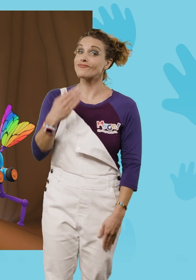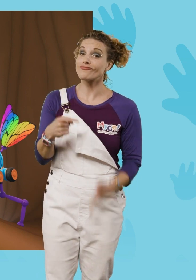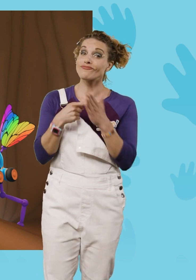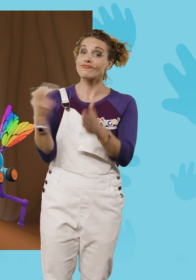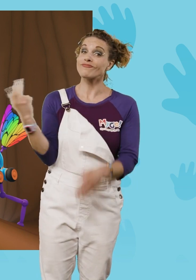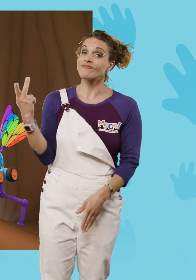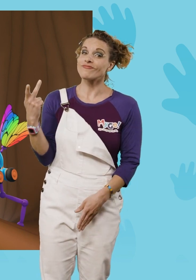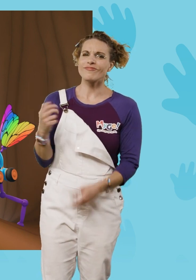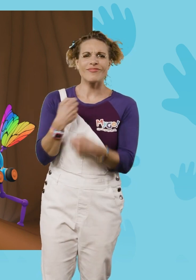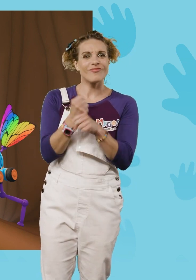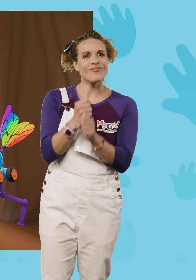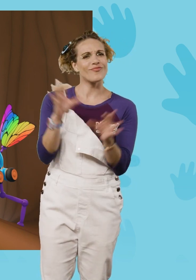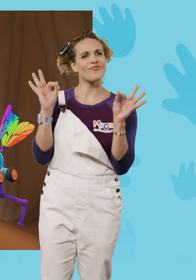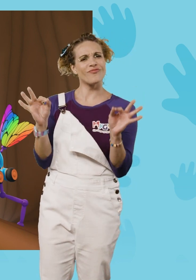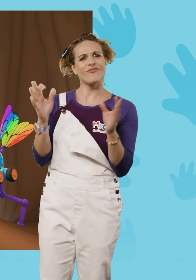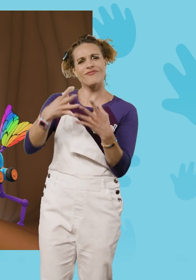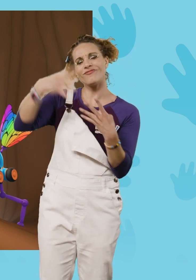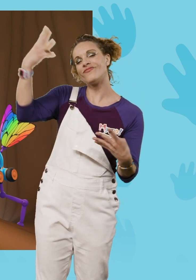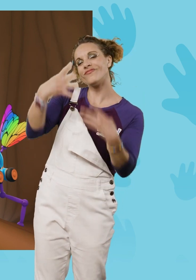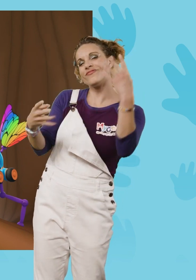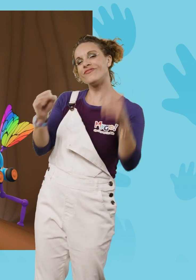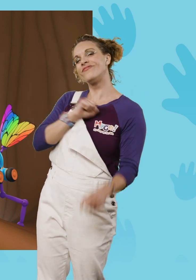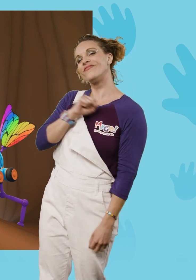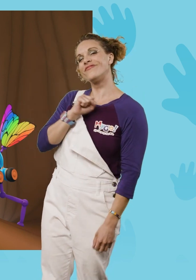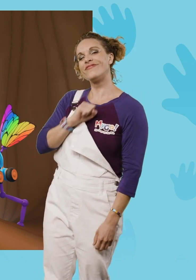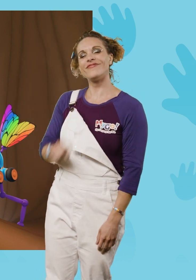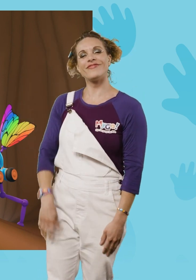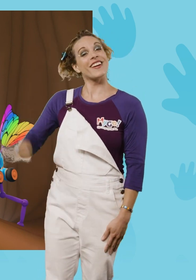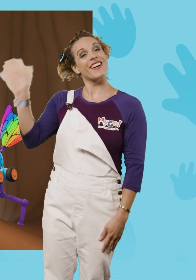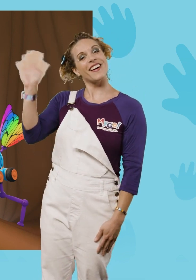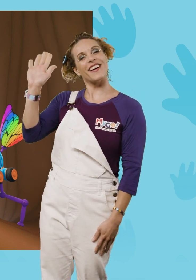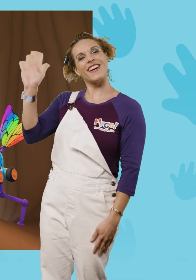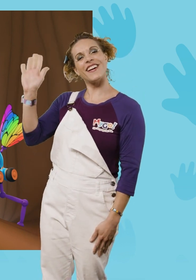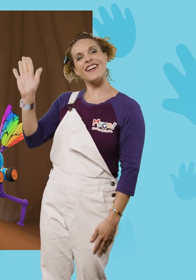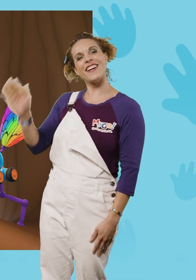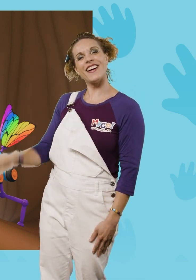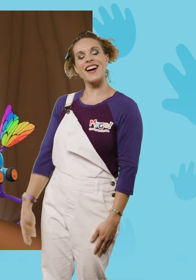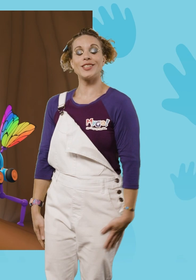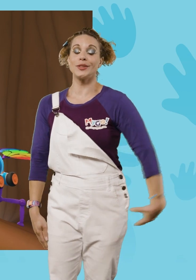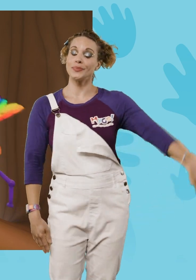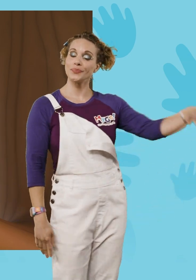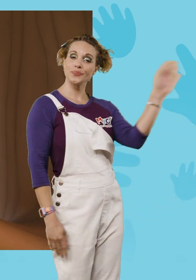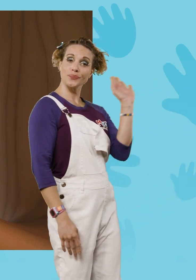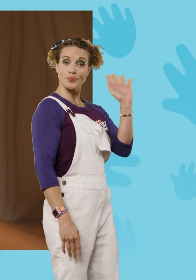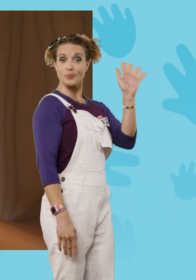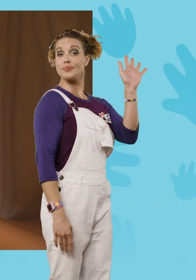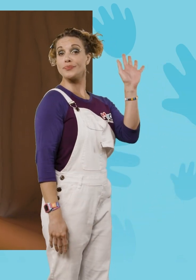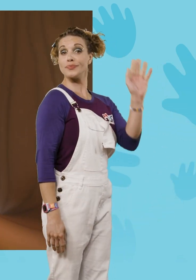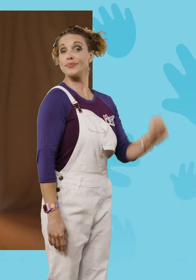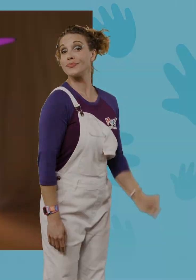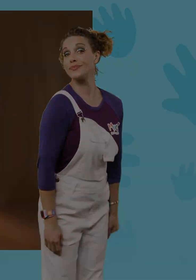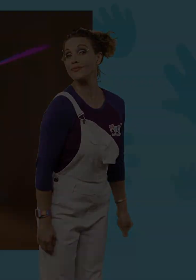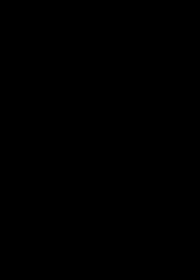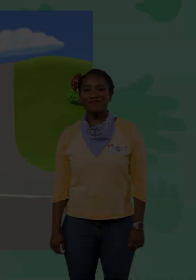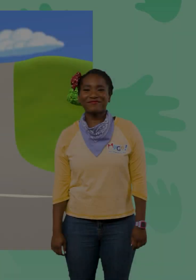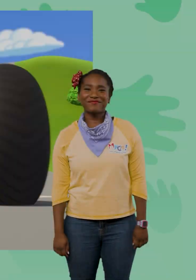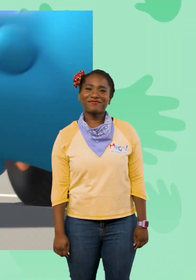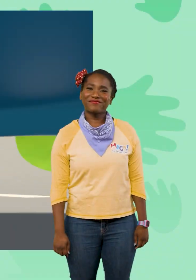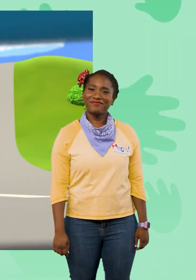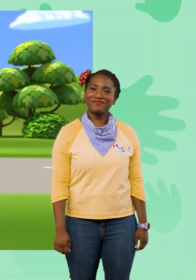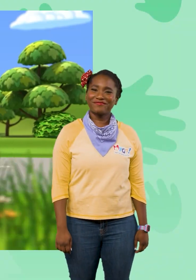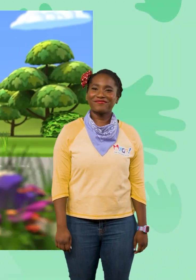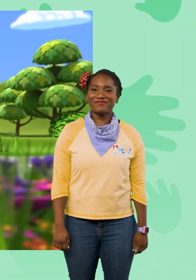Thanks for showing us how you make a perfect web, Spencer. Bye-bye! Au revoir!